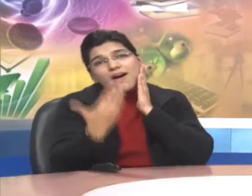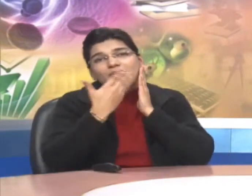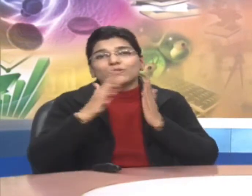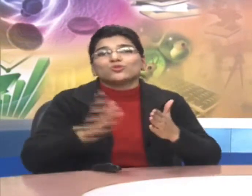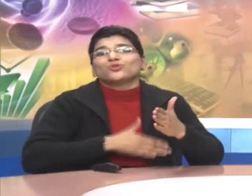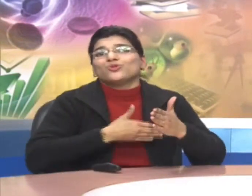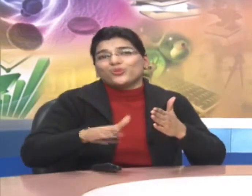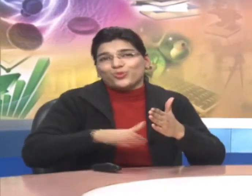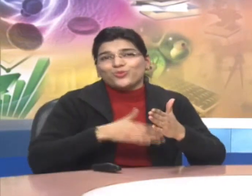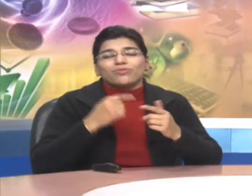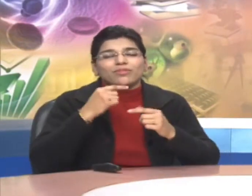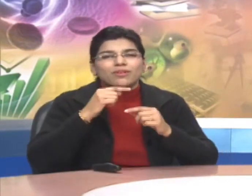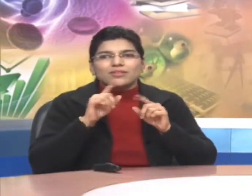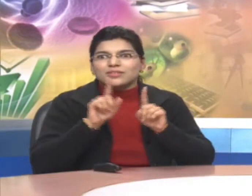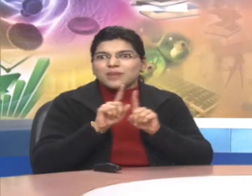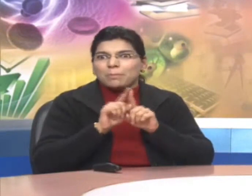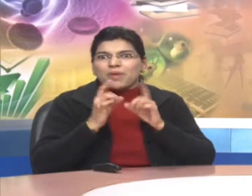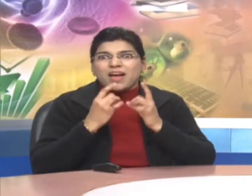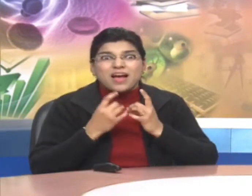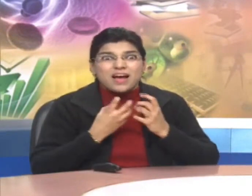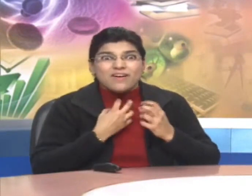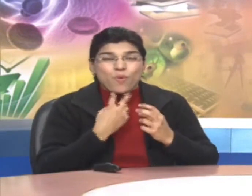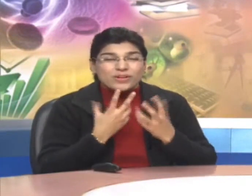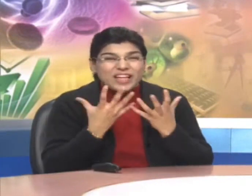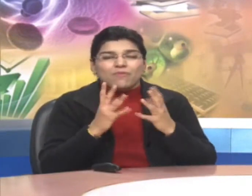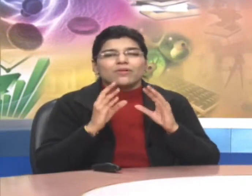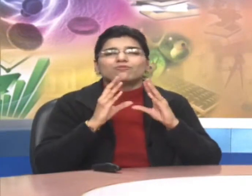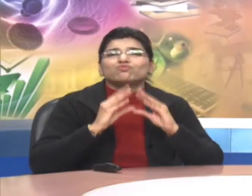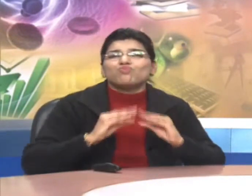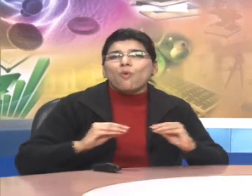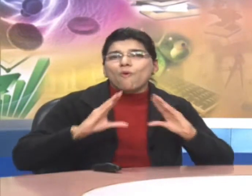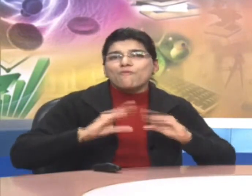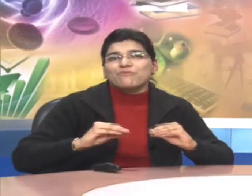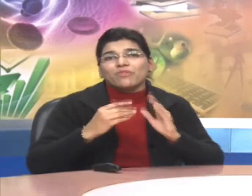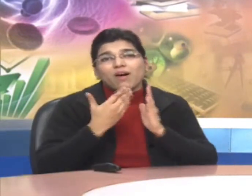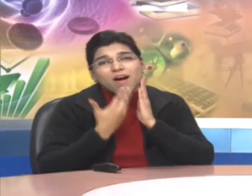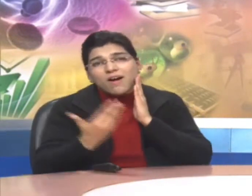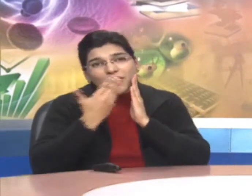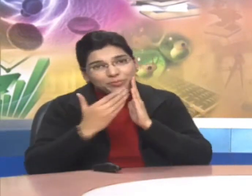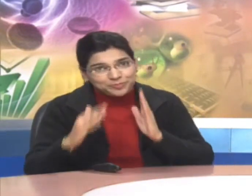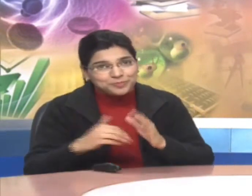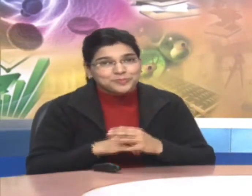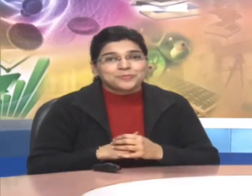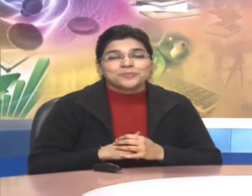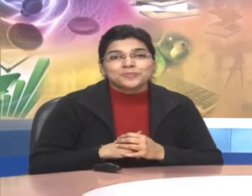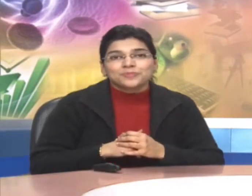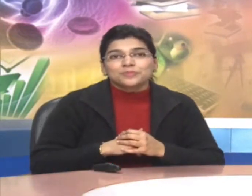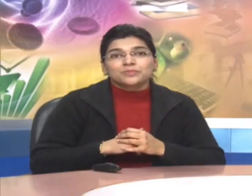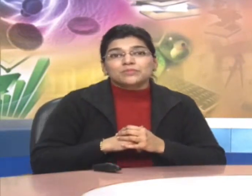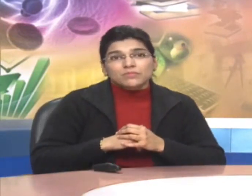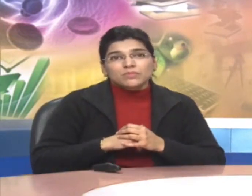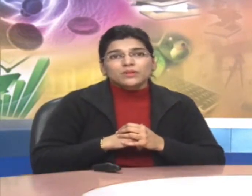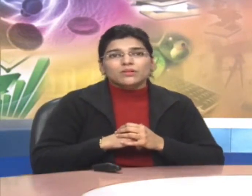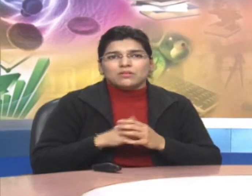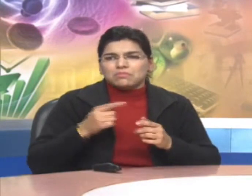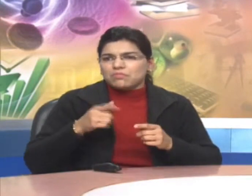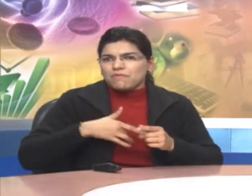be afraid of. His father had killed the tiger. The forest gods were pleased, and